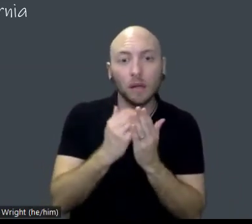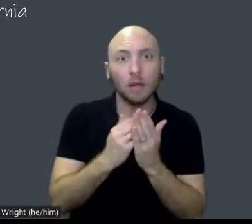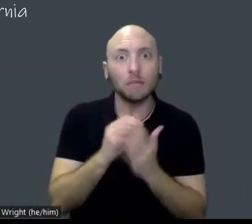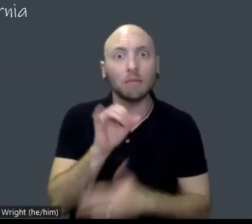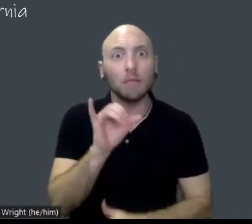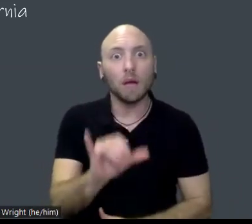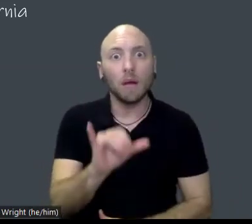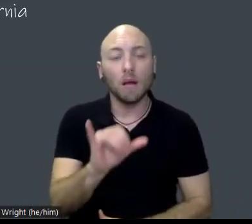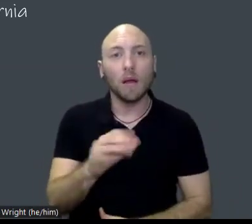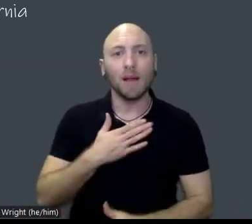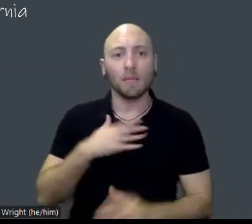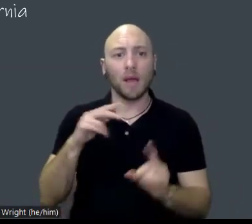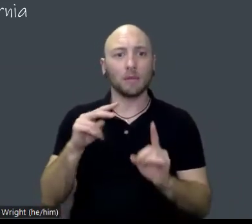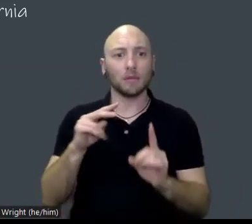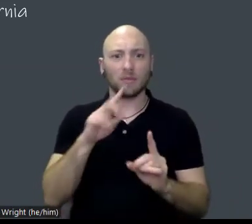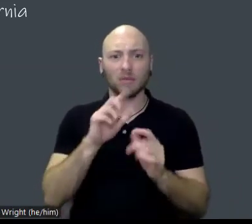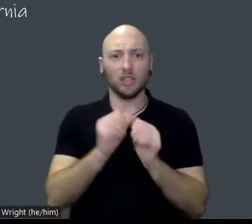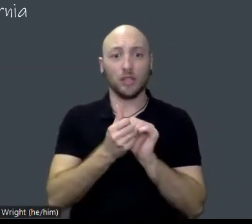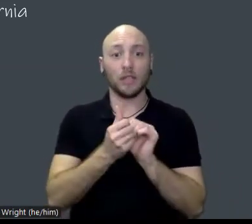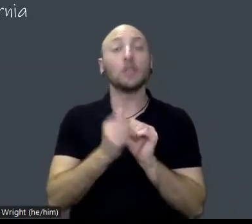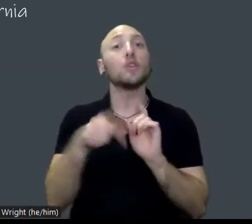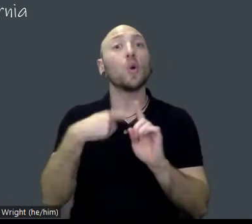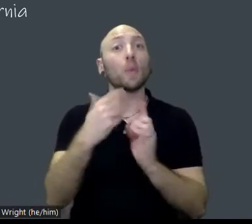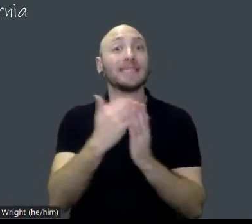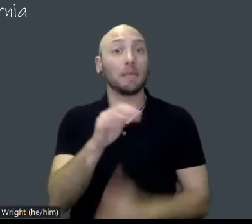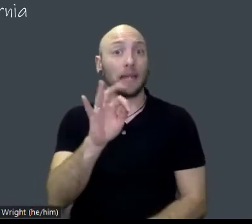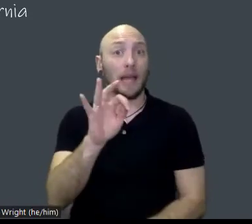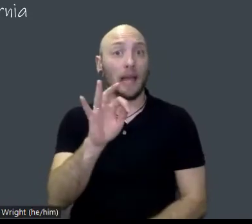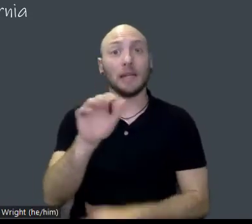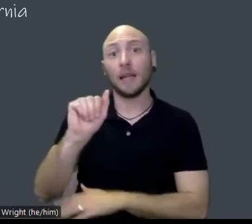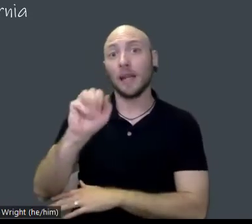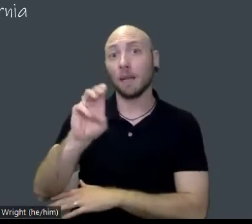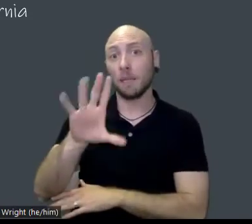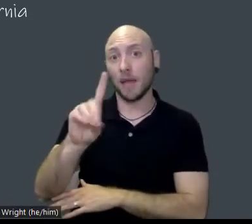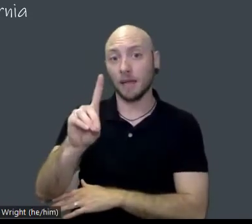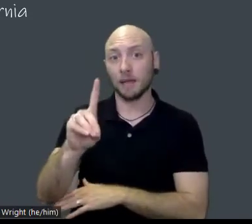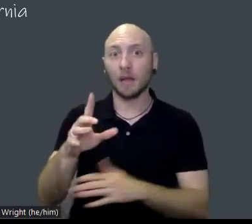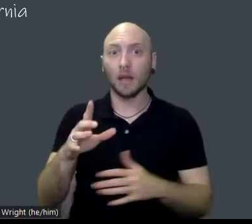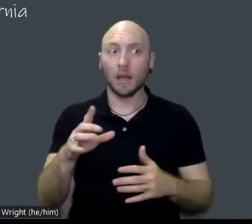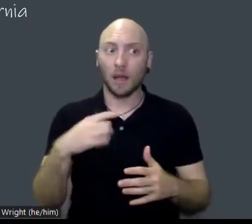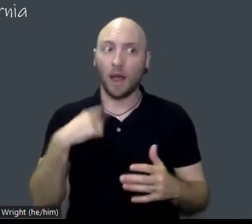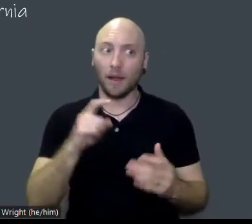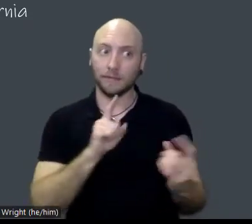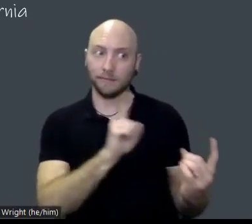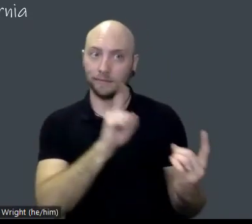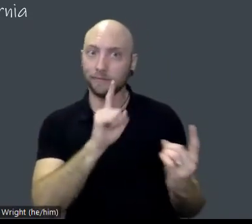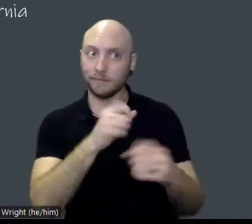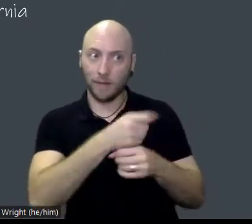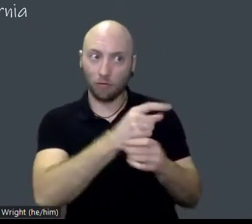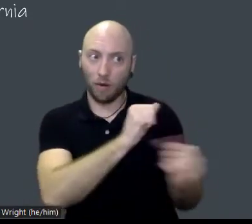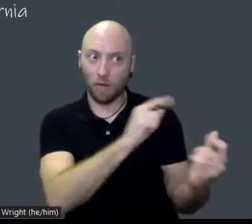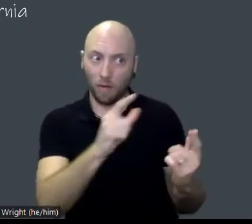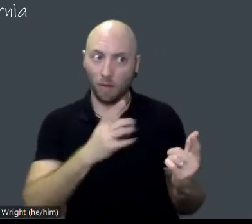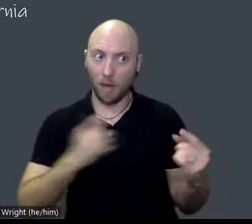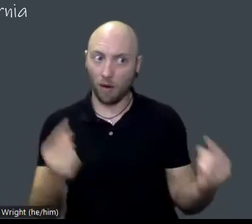the world when I get to my ninth step. I start making these amends for all the harms that I've caused. And I start